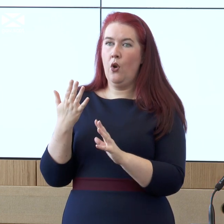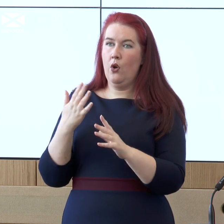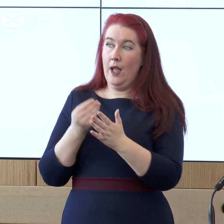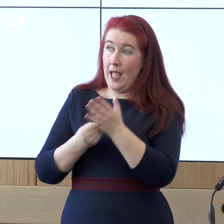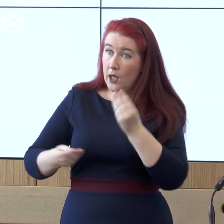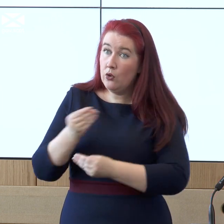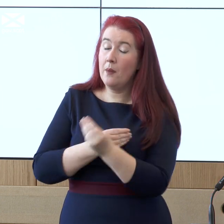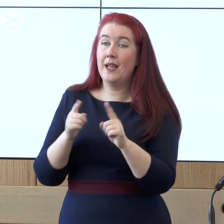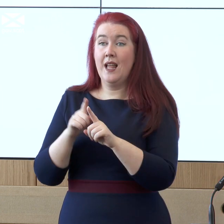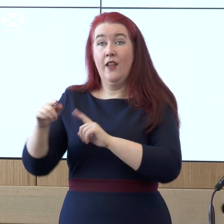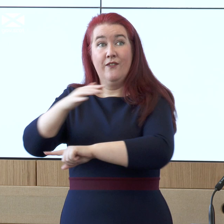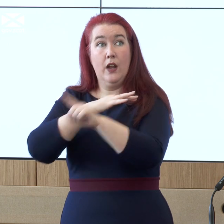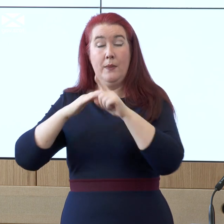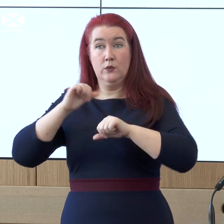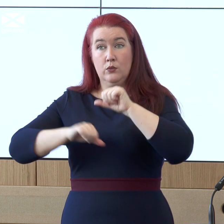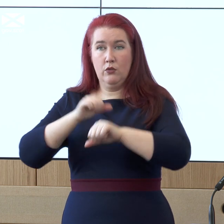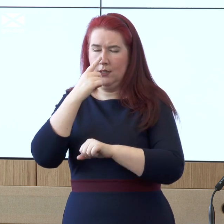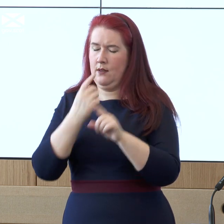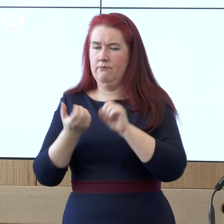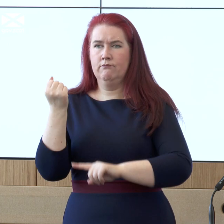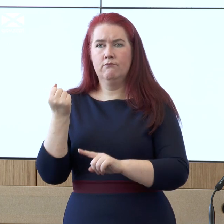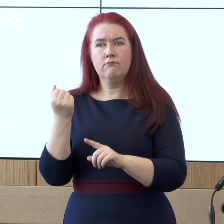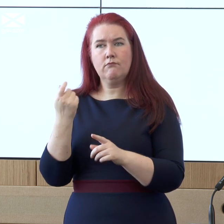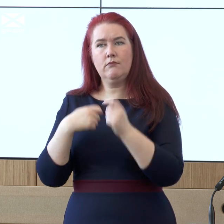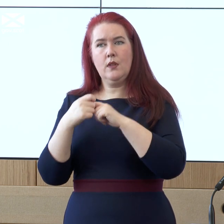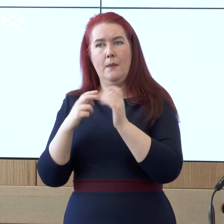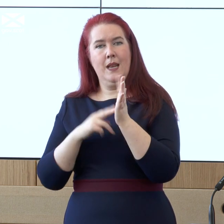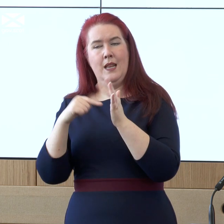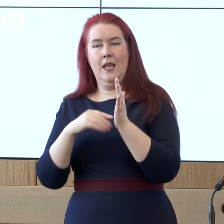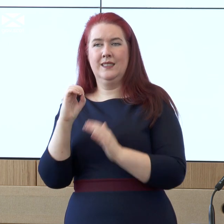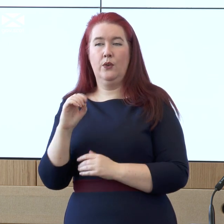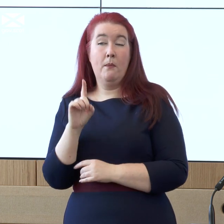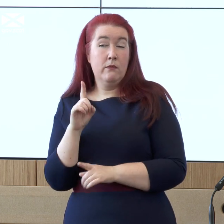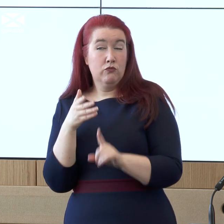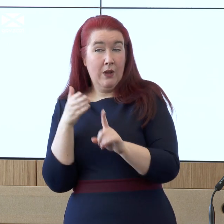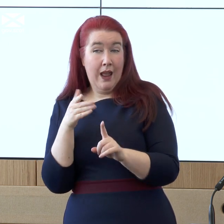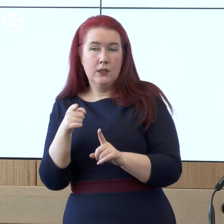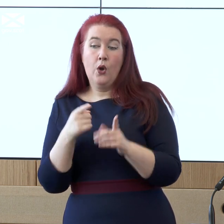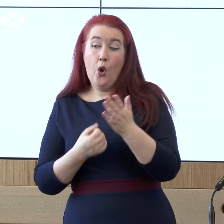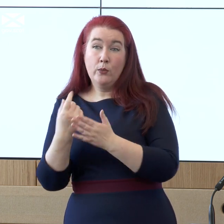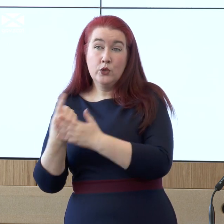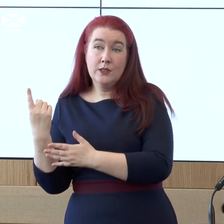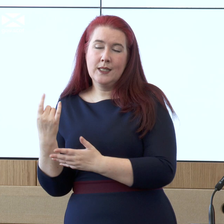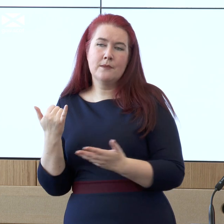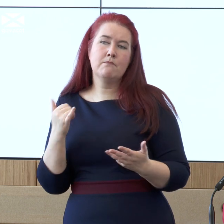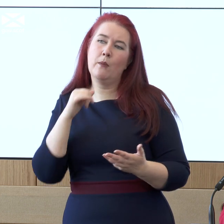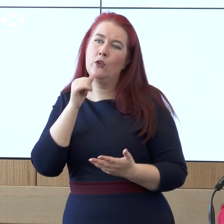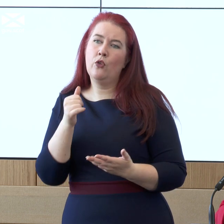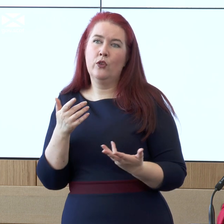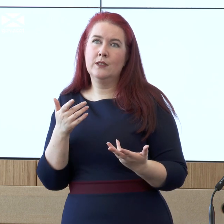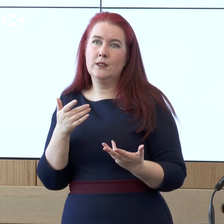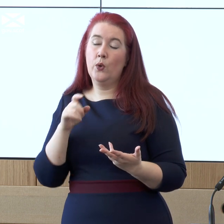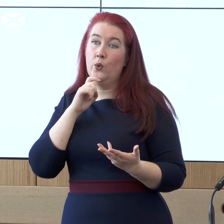the transition to net zero can bring. But we must recognise that these opportunities won't always be so obvious to those whose